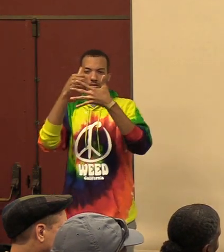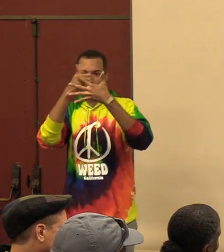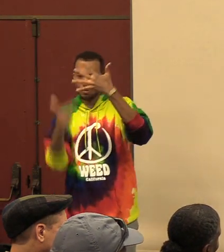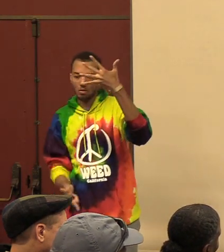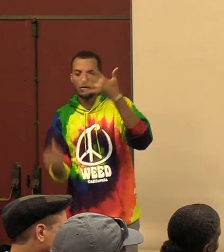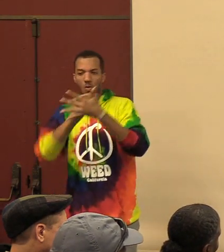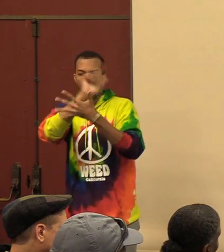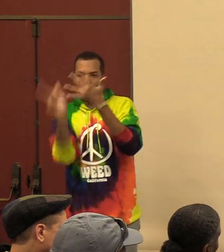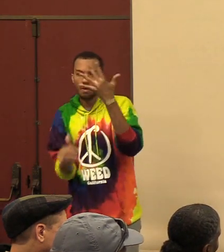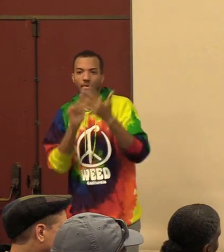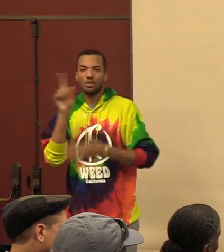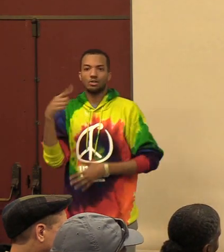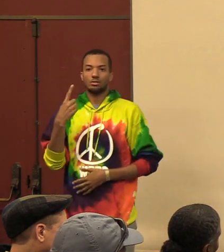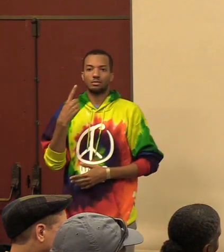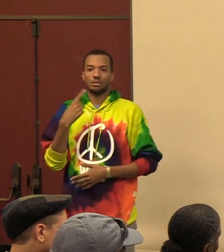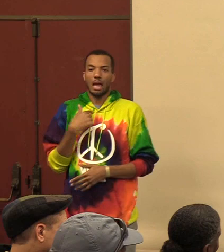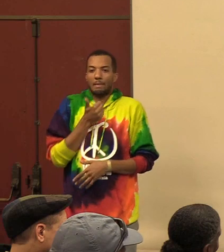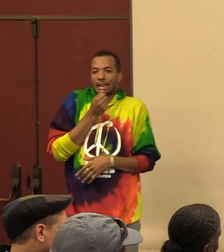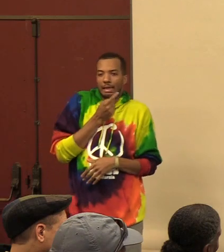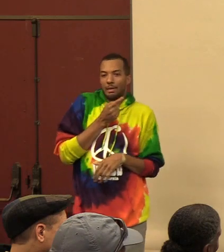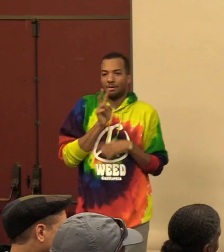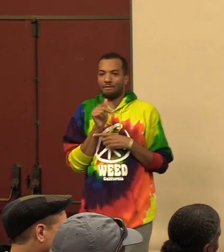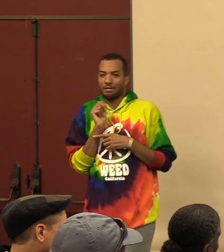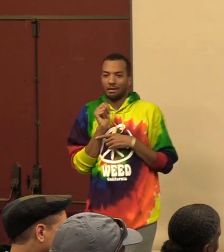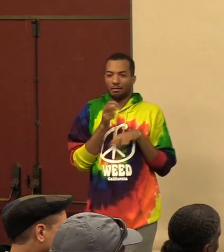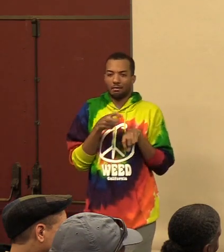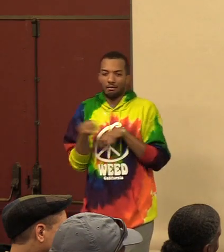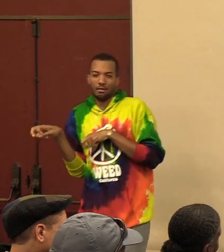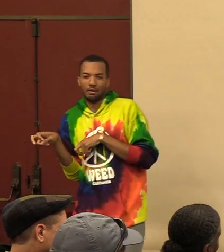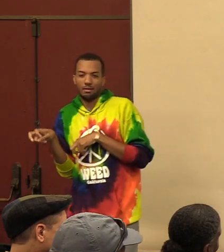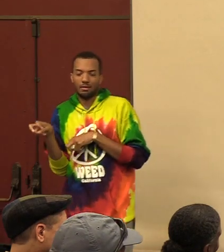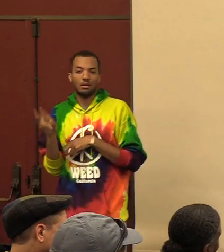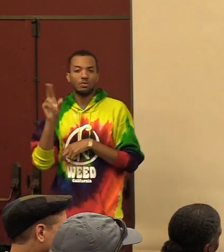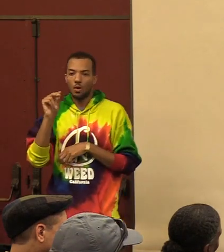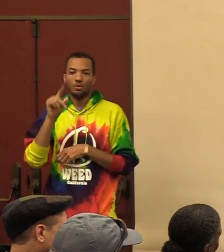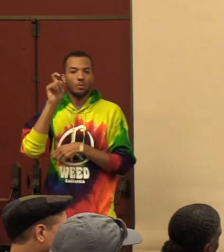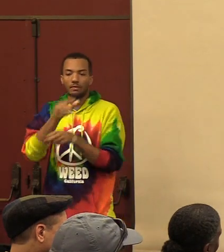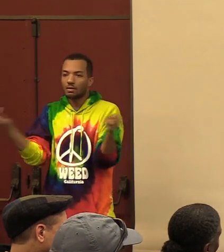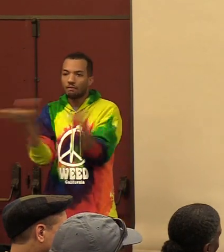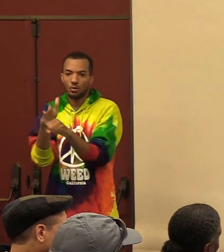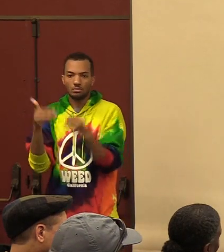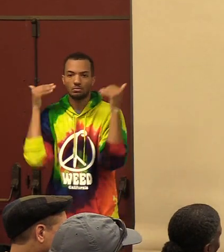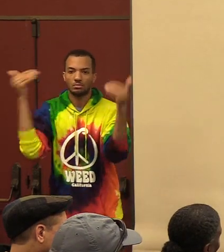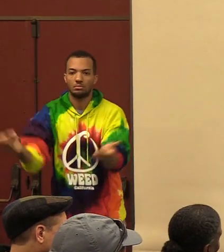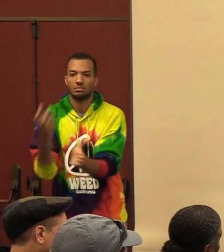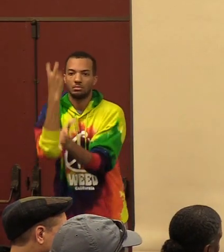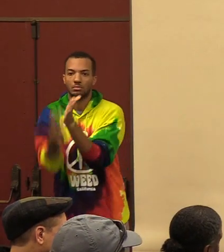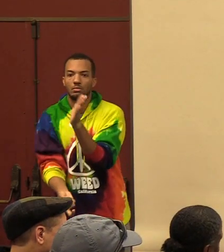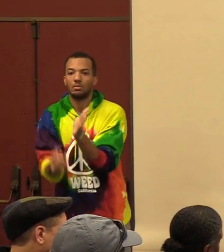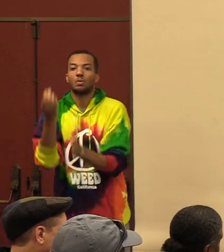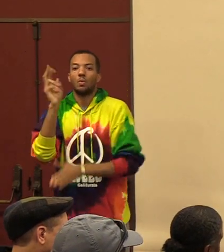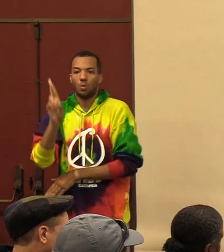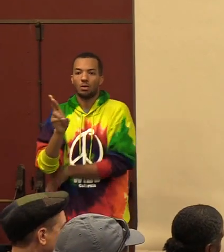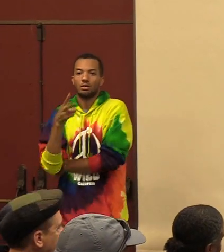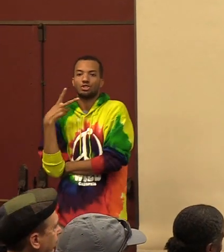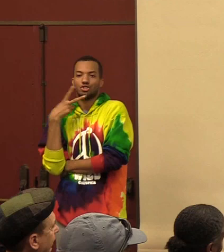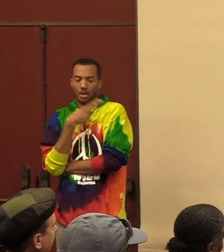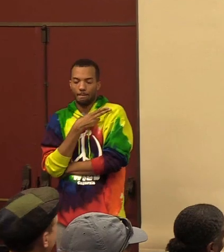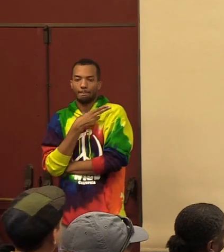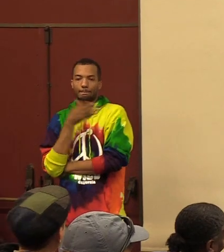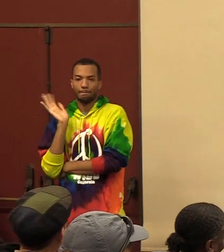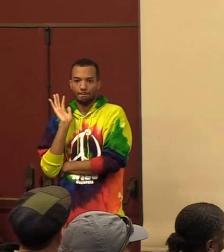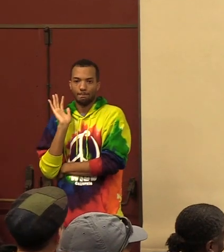be like, I'm a little bit in it. No, you got to be all the way in it or shut up.